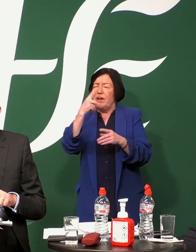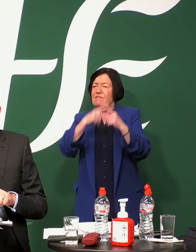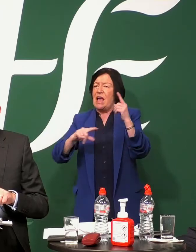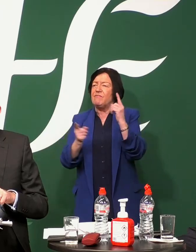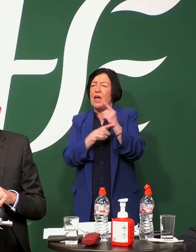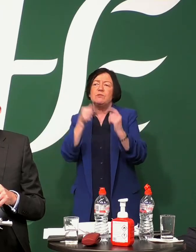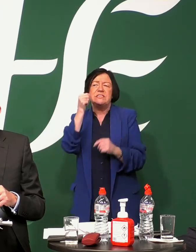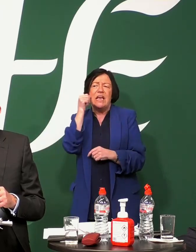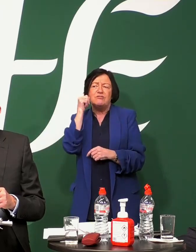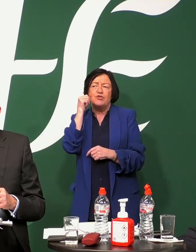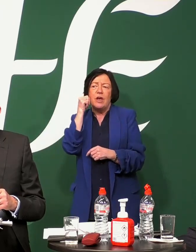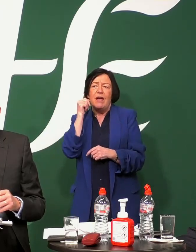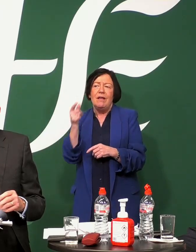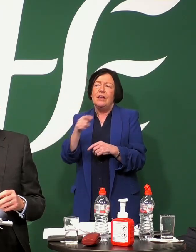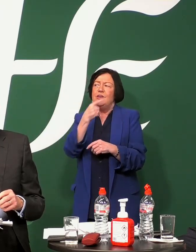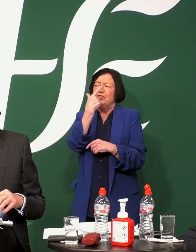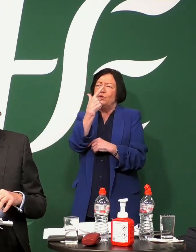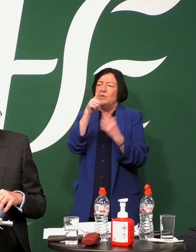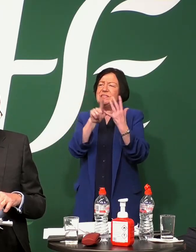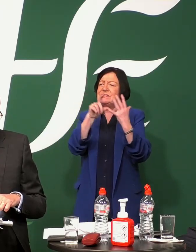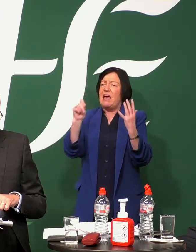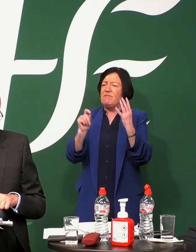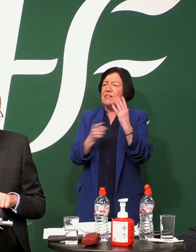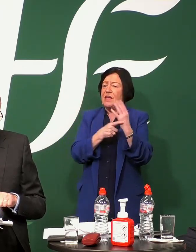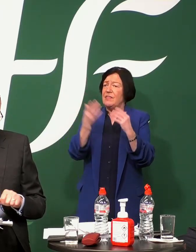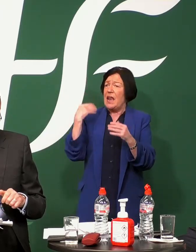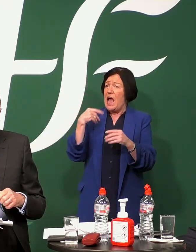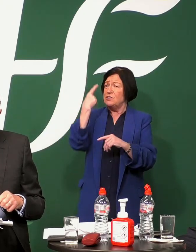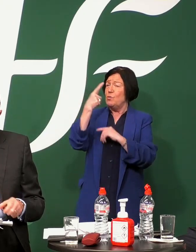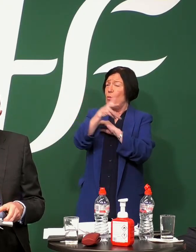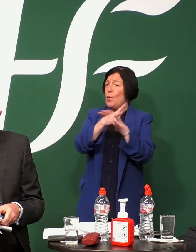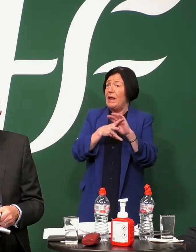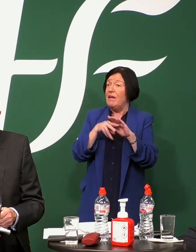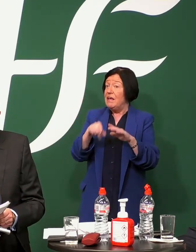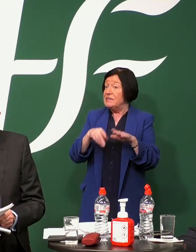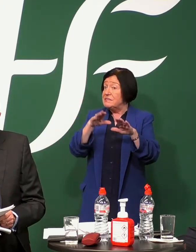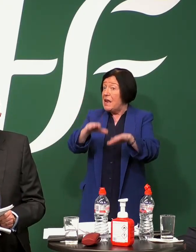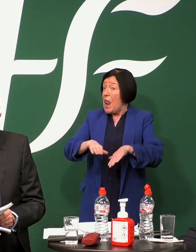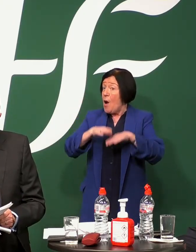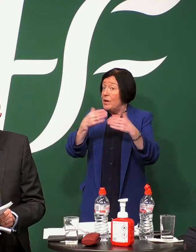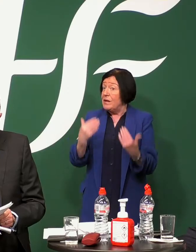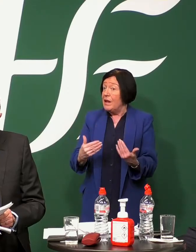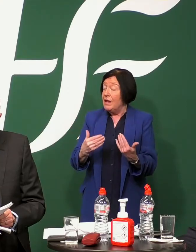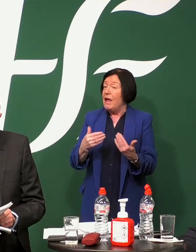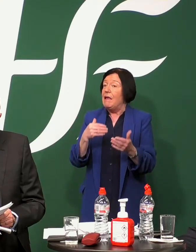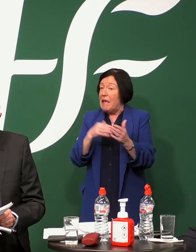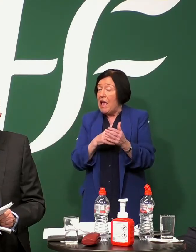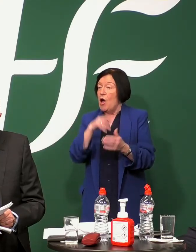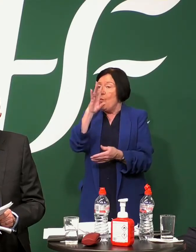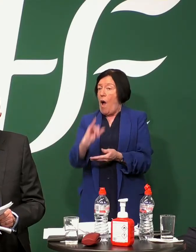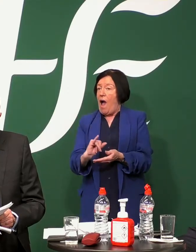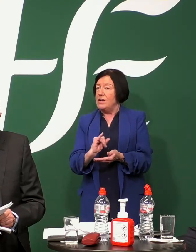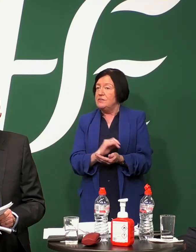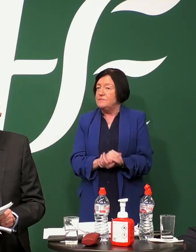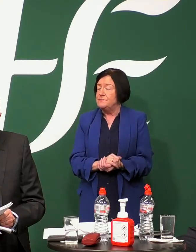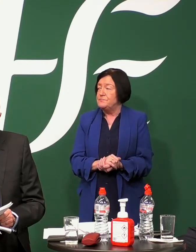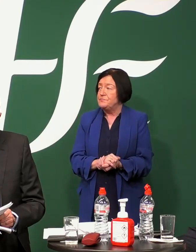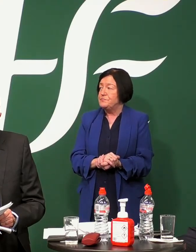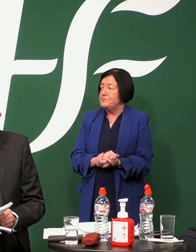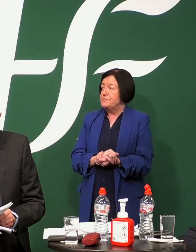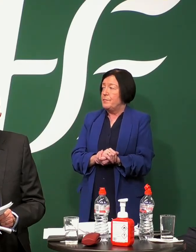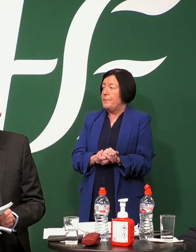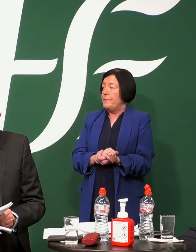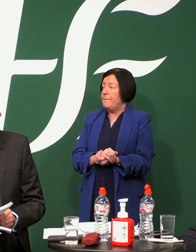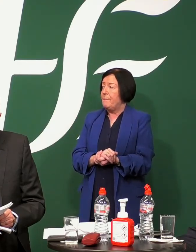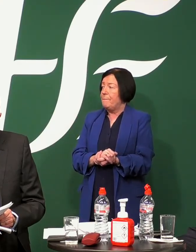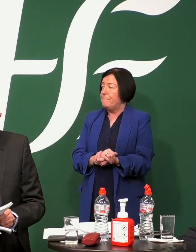yesterday, and like 270,000 over the last week and a bit. Has that slowed down? And if it has, why would that be? The straight answer, Louise, is